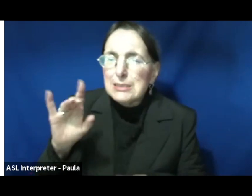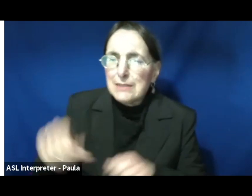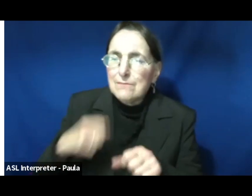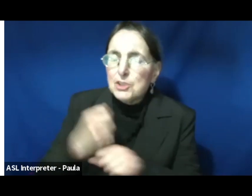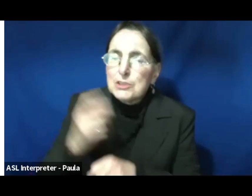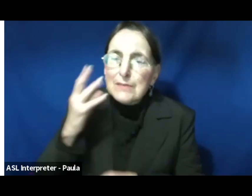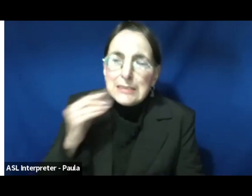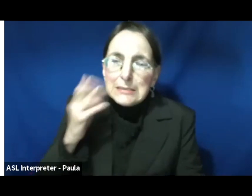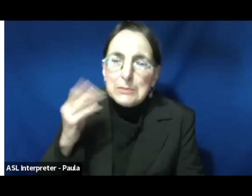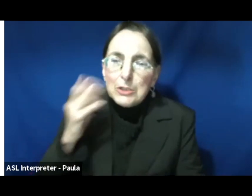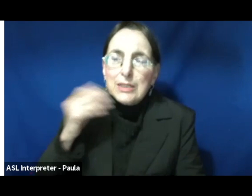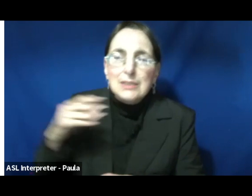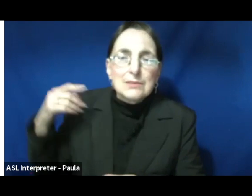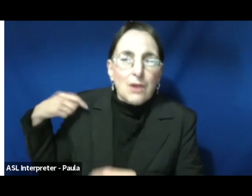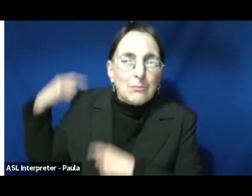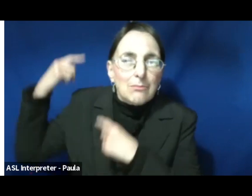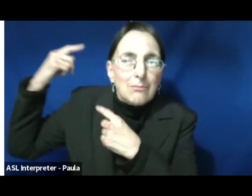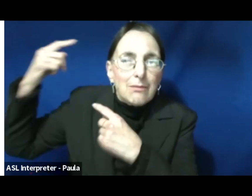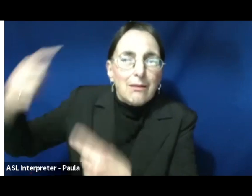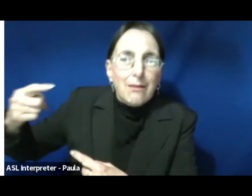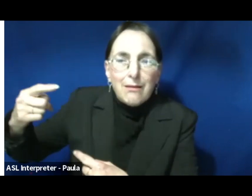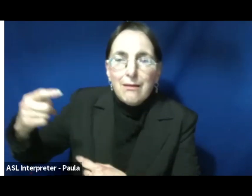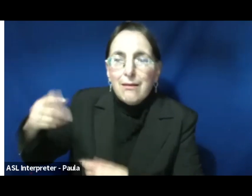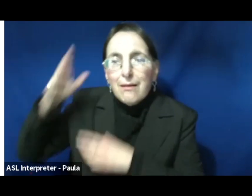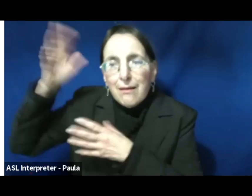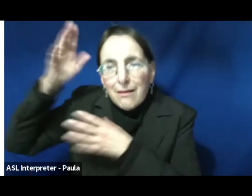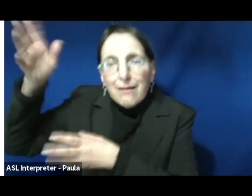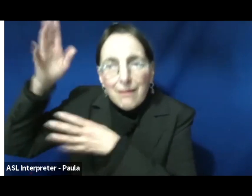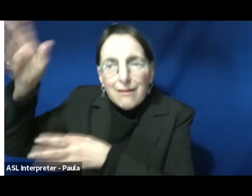this, right? Are you with me?